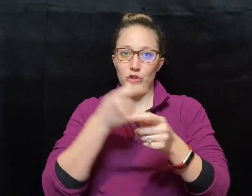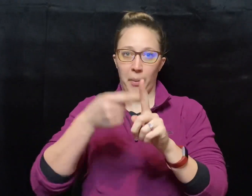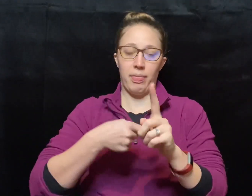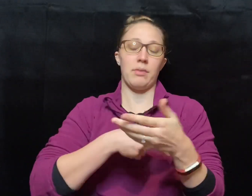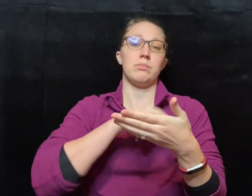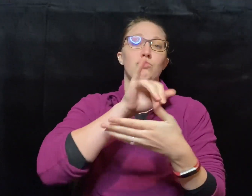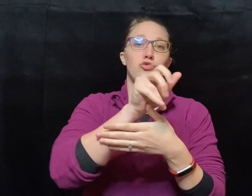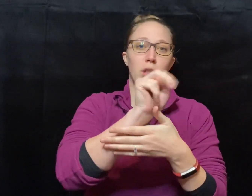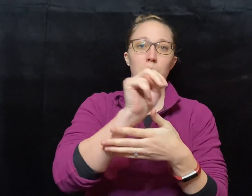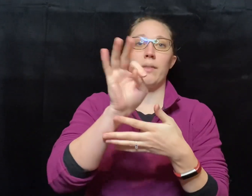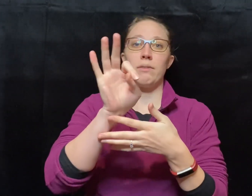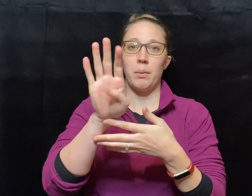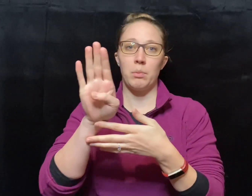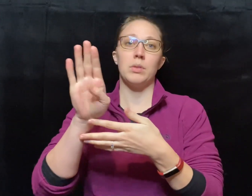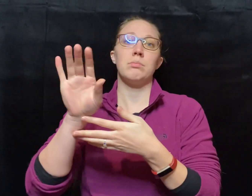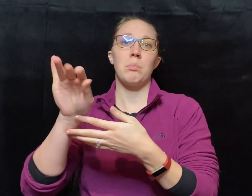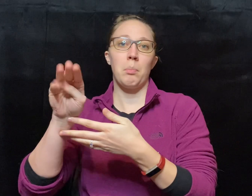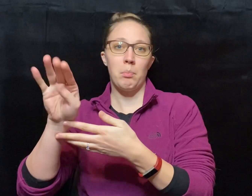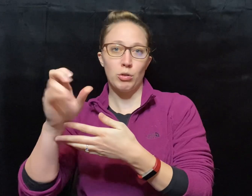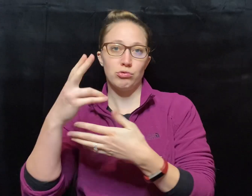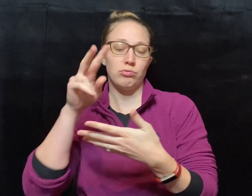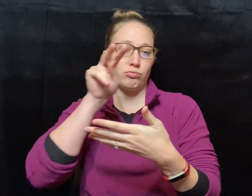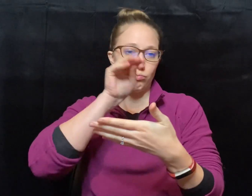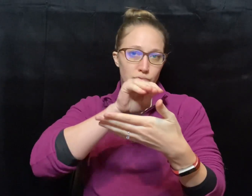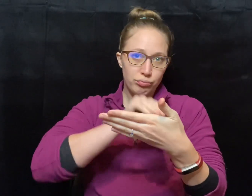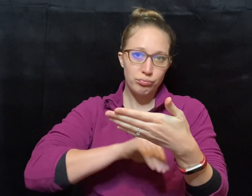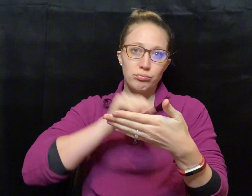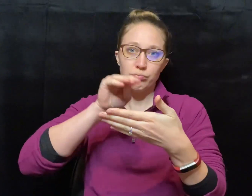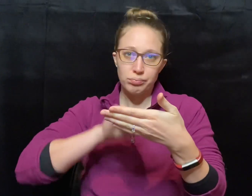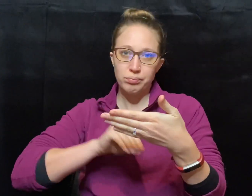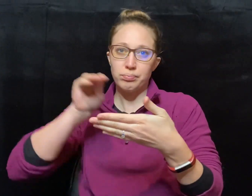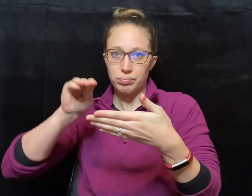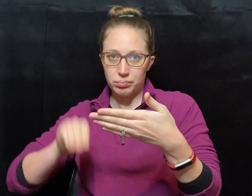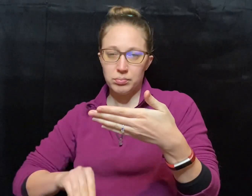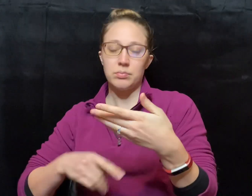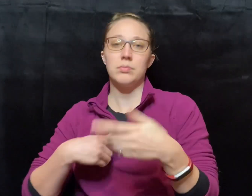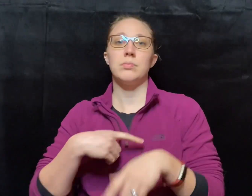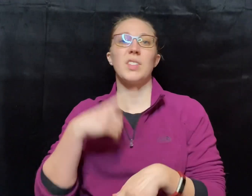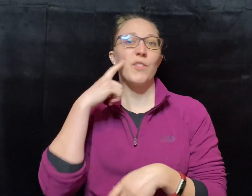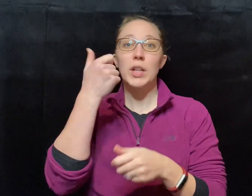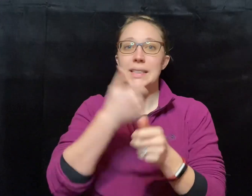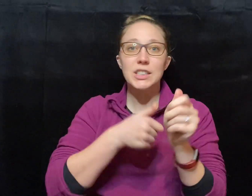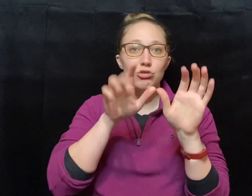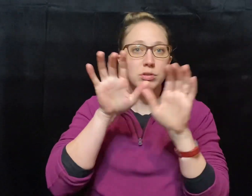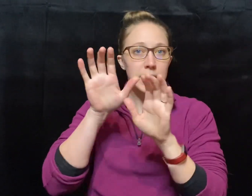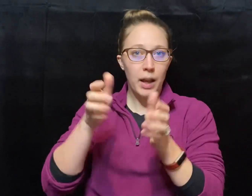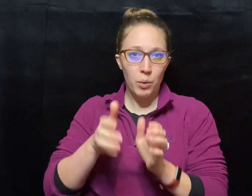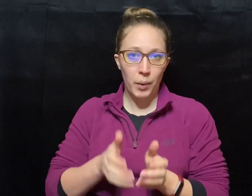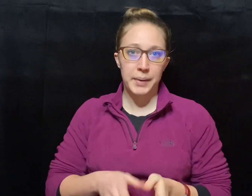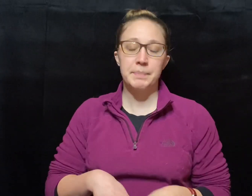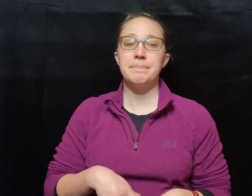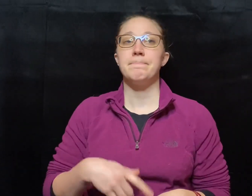gas, all of my expenses. And then I'll do that for the 3 months. So January, February, and March. And I'll keep track of that